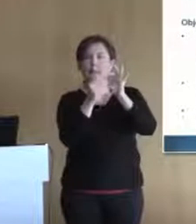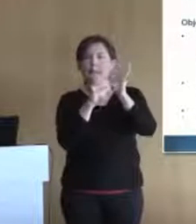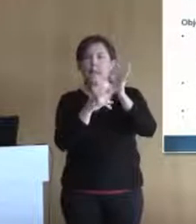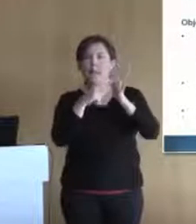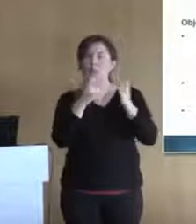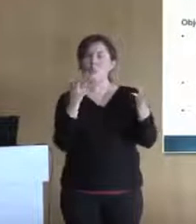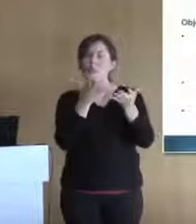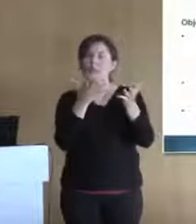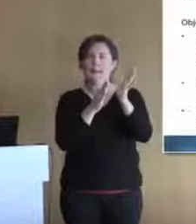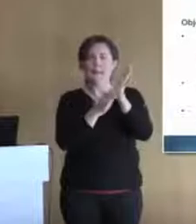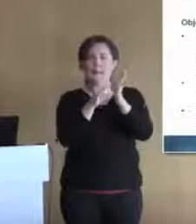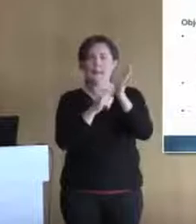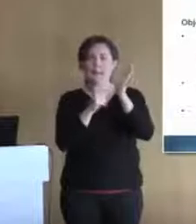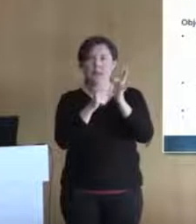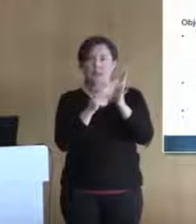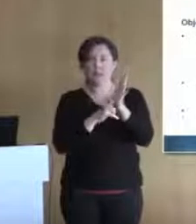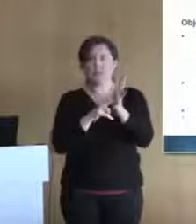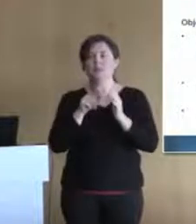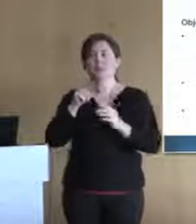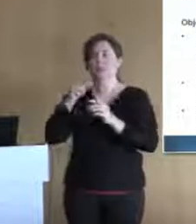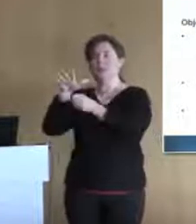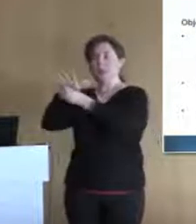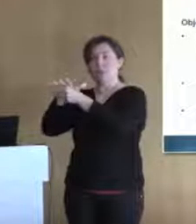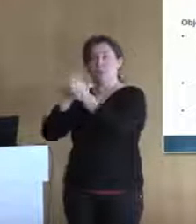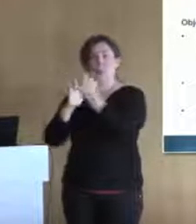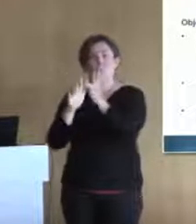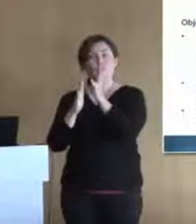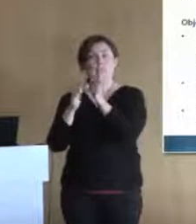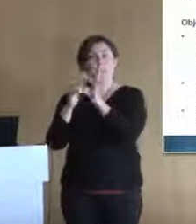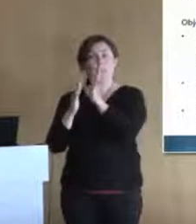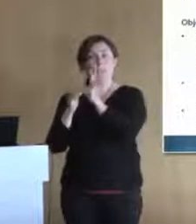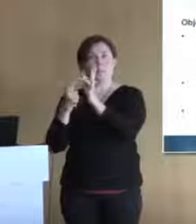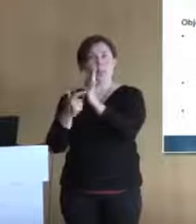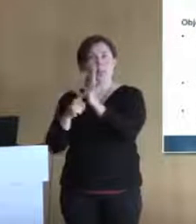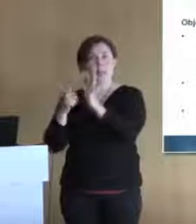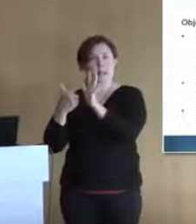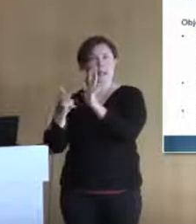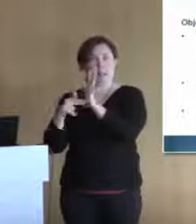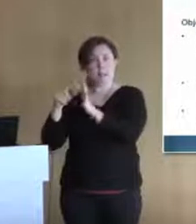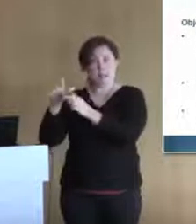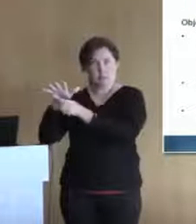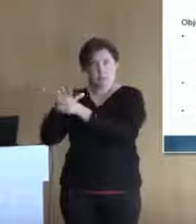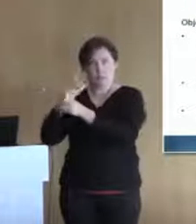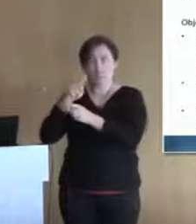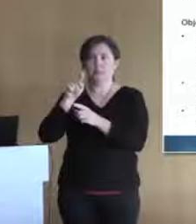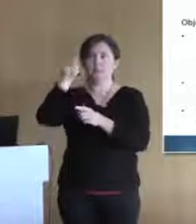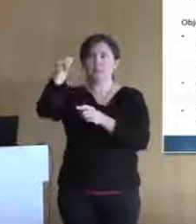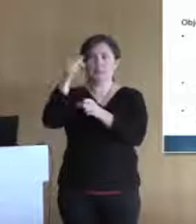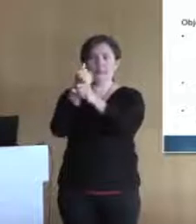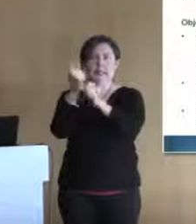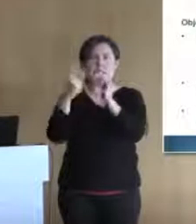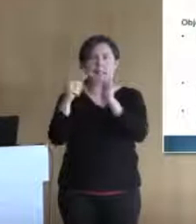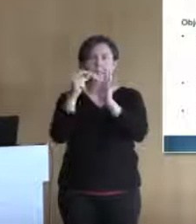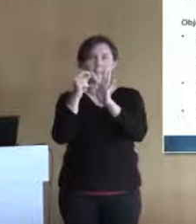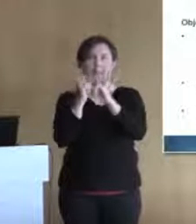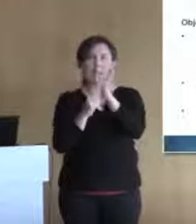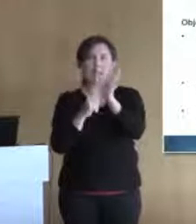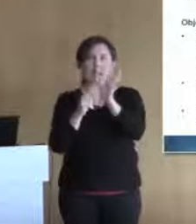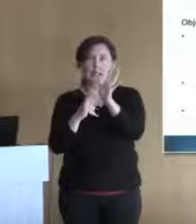are we doing the initial work to test that? And they're called launch sites. So the three launch sites are Brimbank,